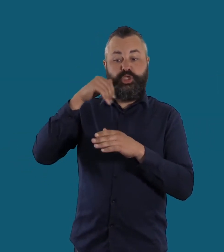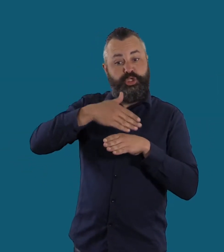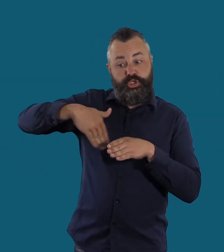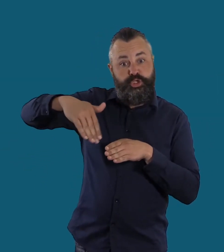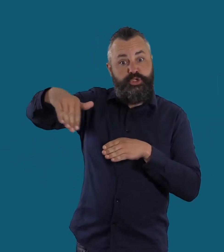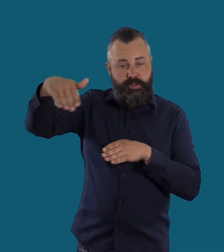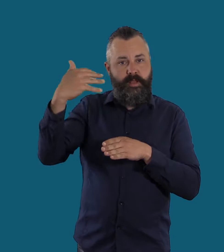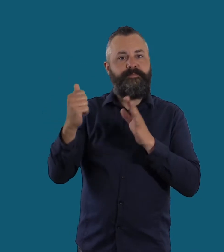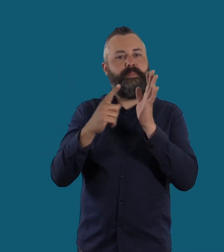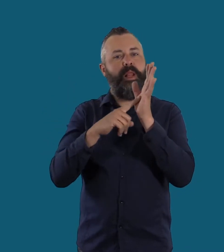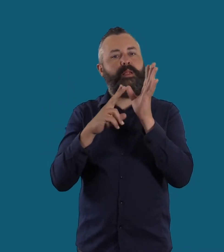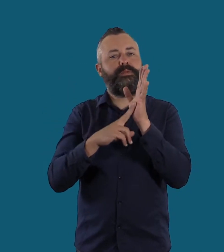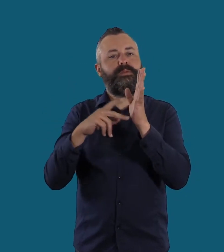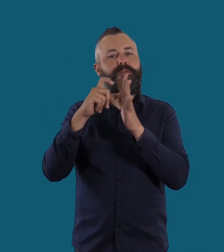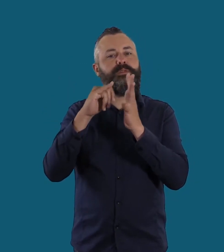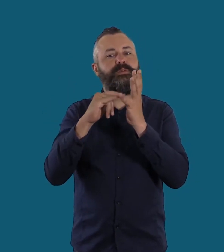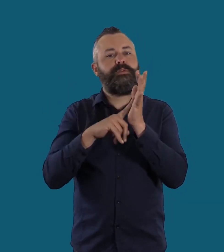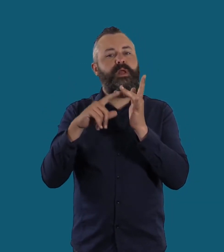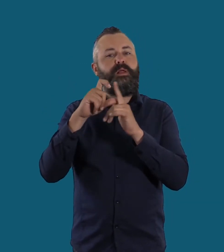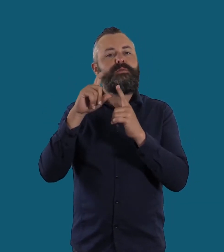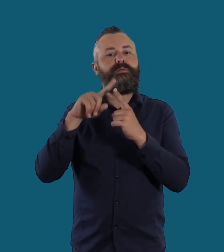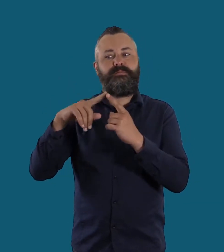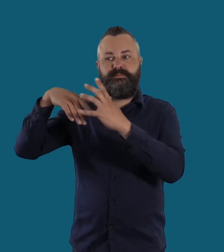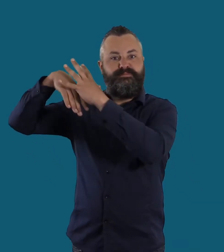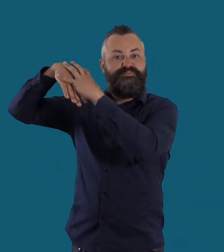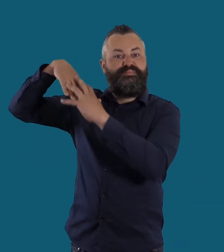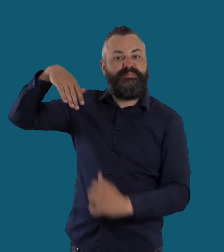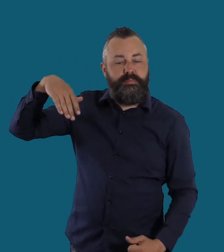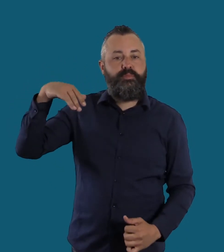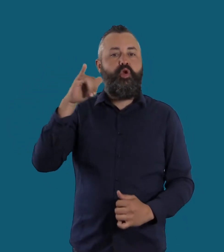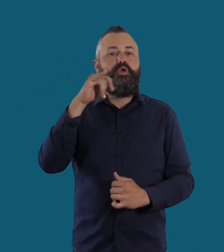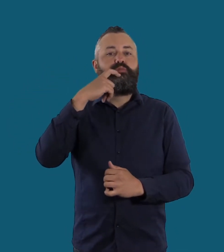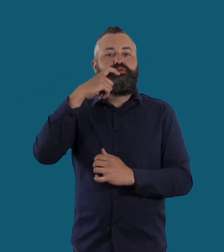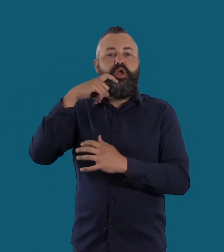coastal landslides and slumps, either land-based or submarine,